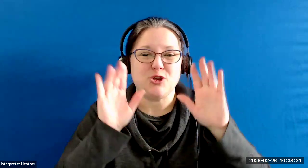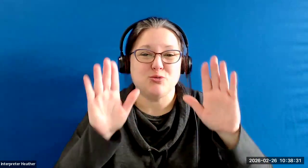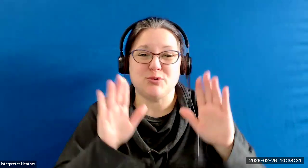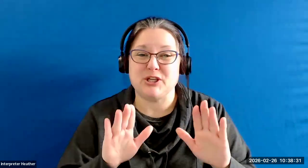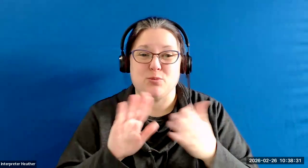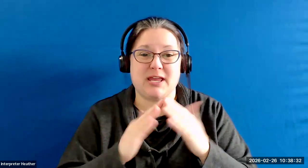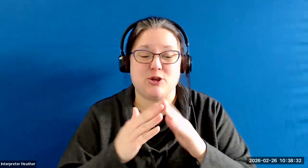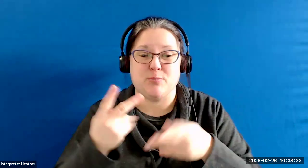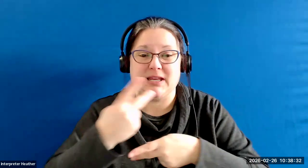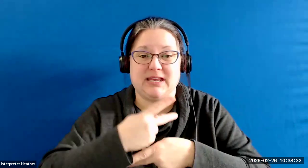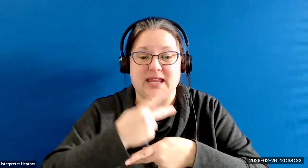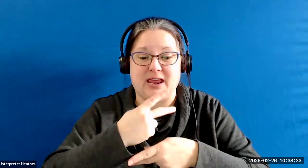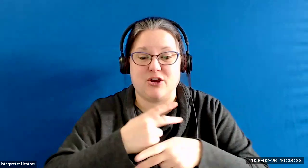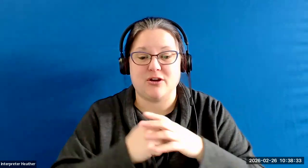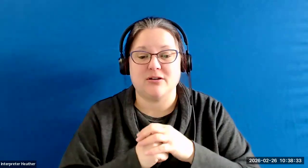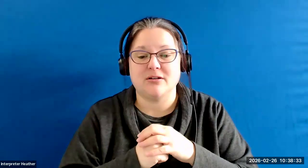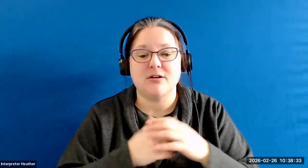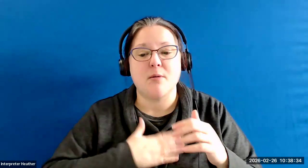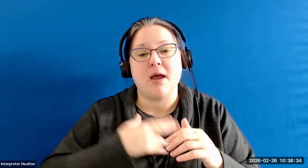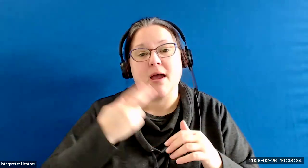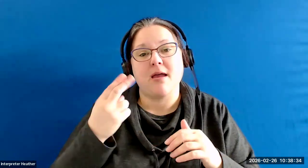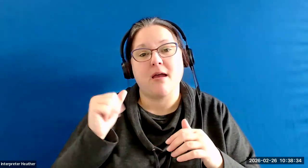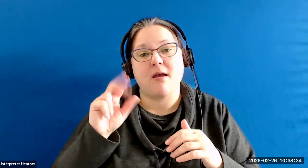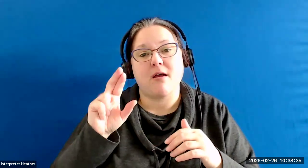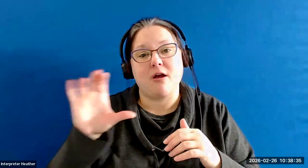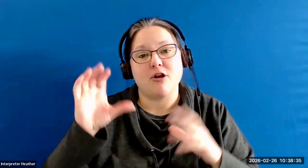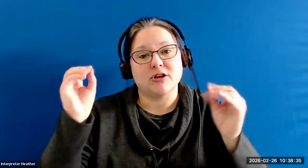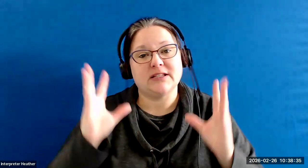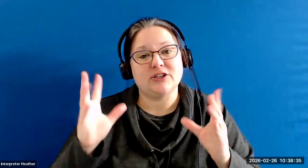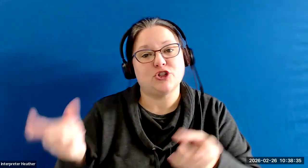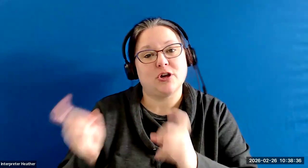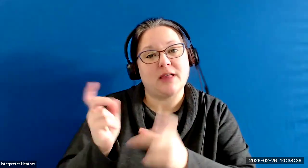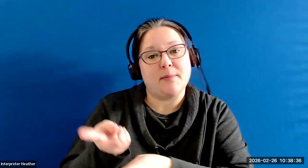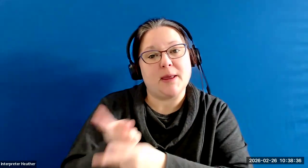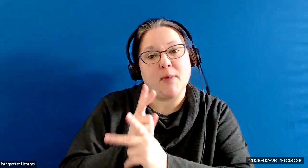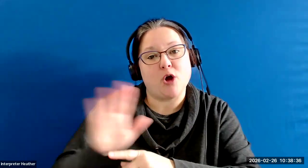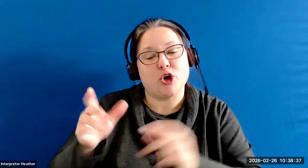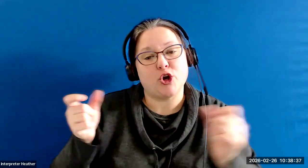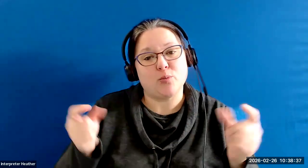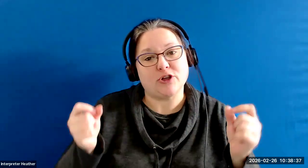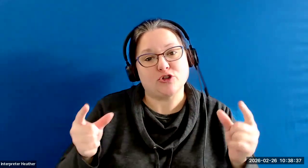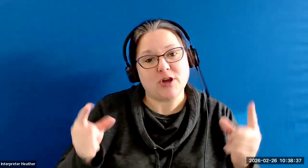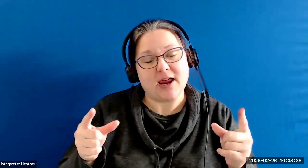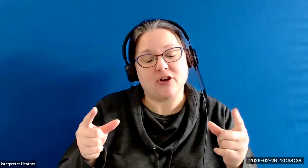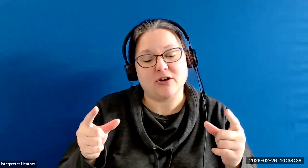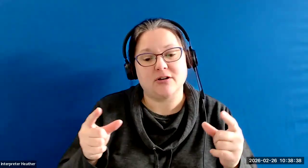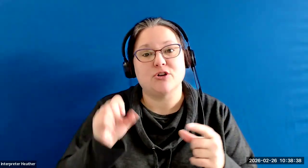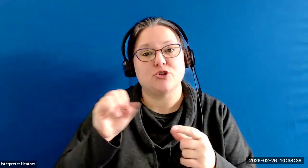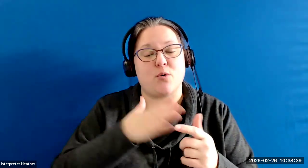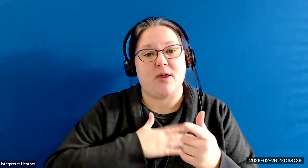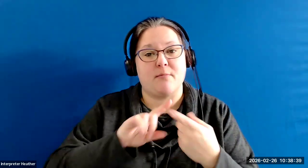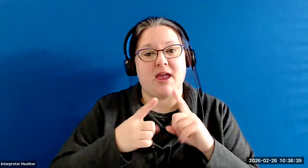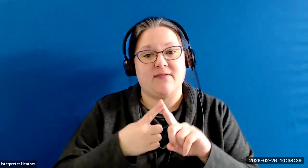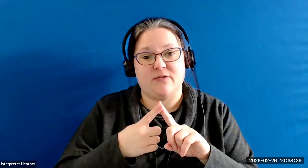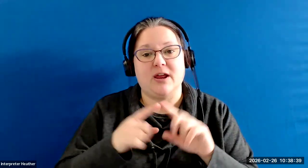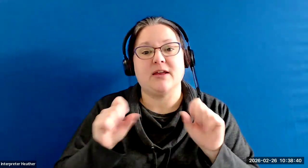care. My harp teacher loaned me her wheelchair so that my friend who had moved in with me would take